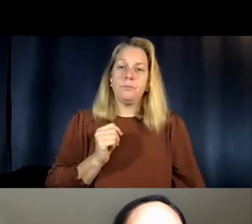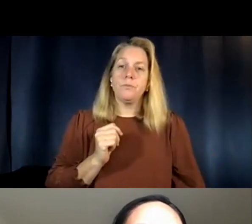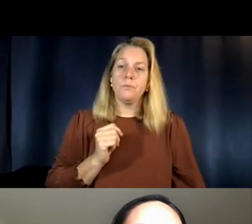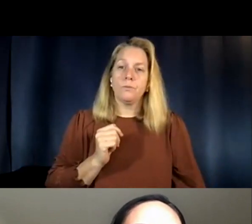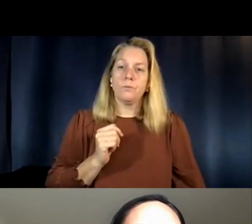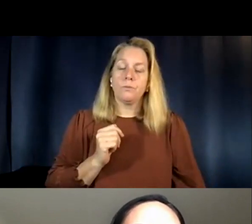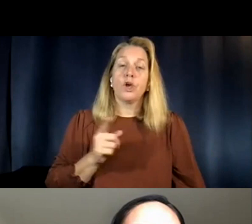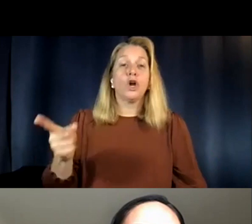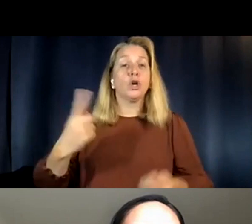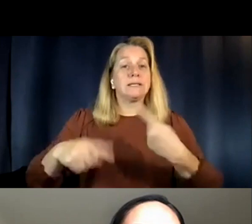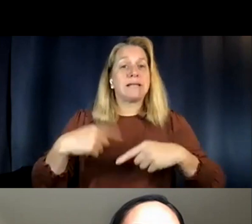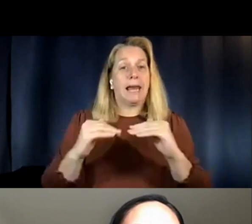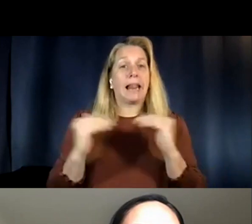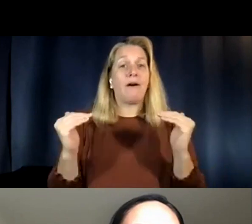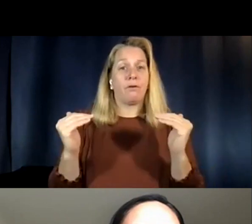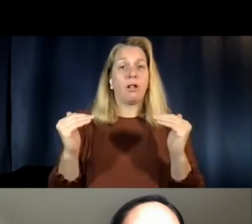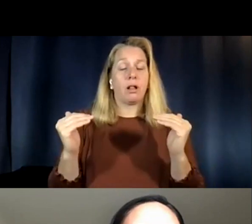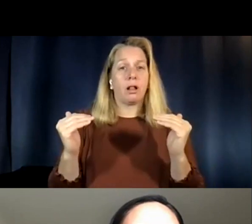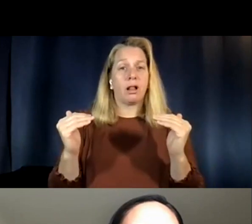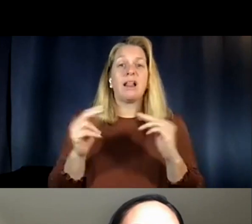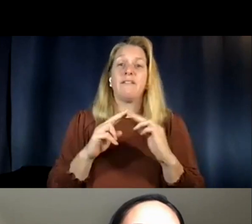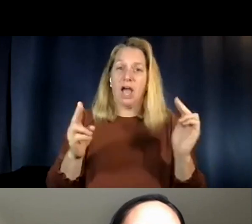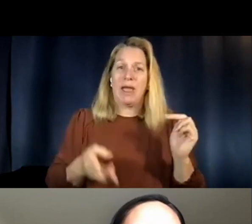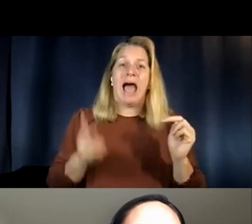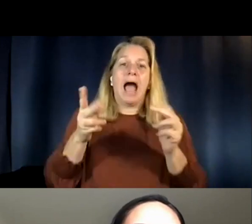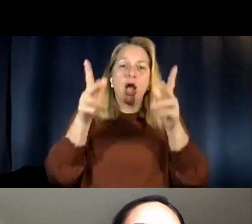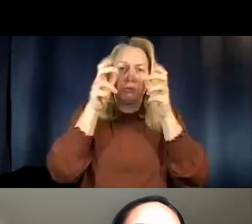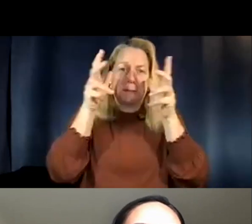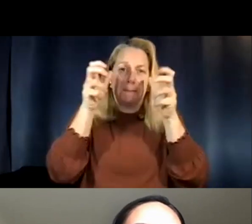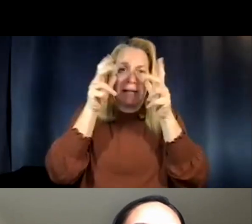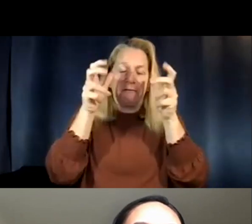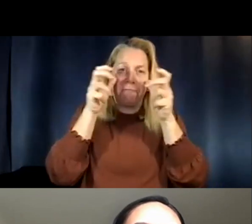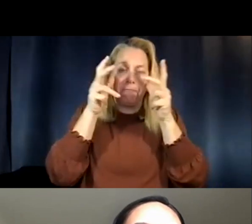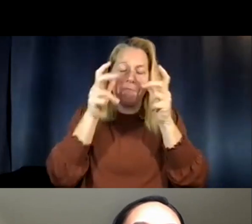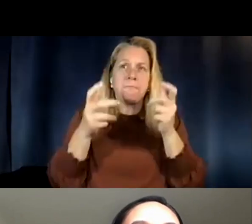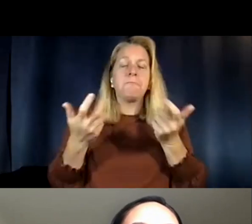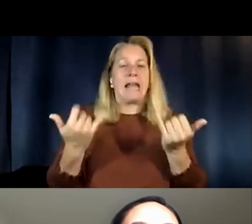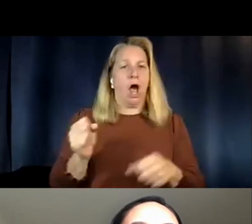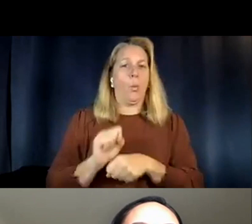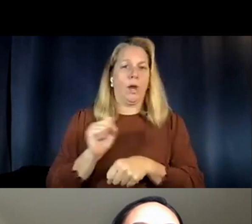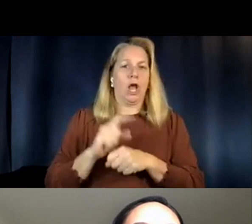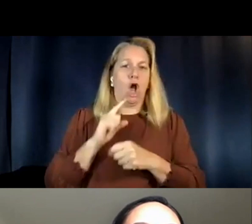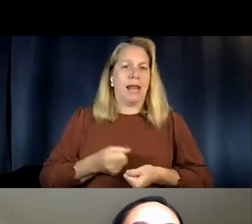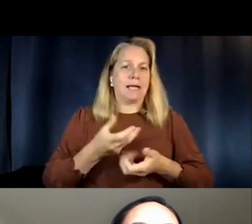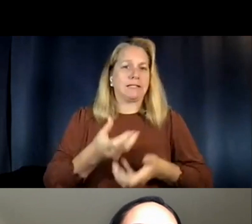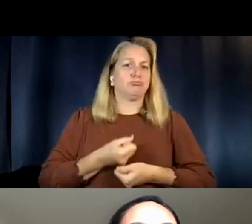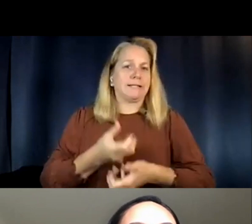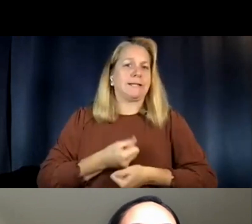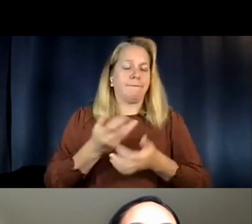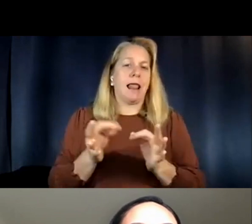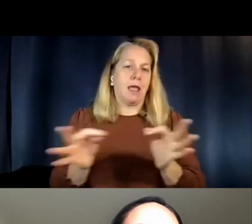Her signing level is she's very high on the receptive end, working on the expressive